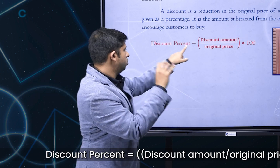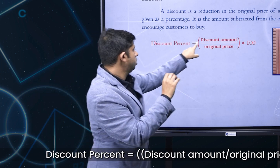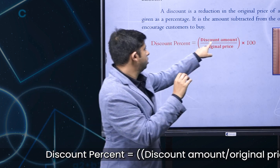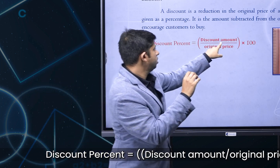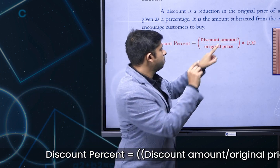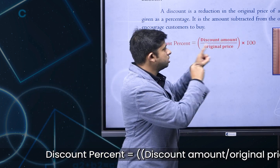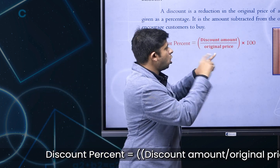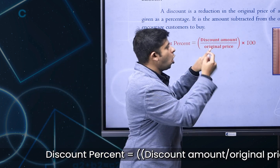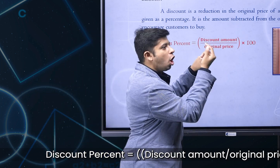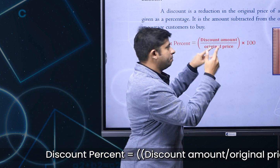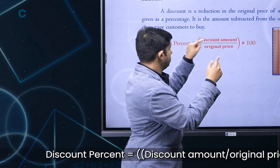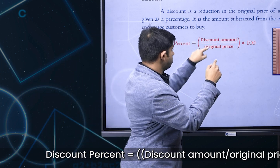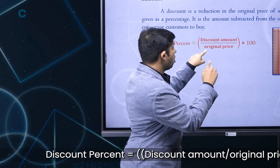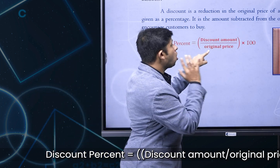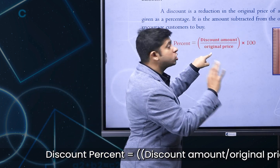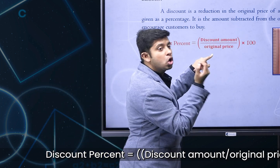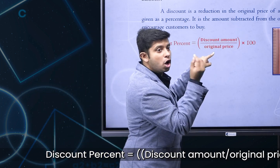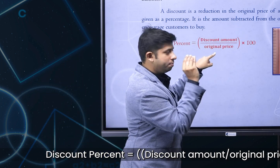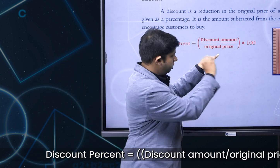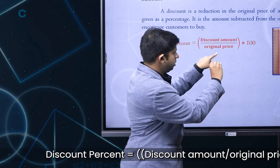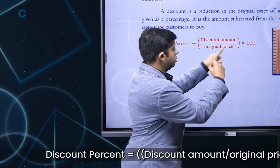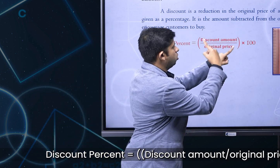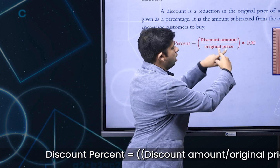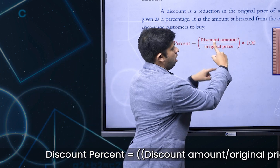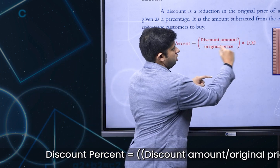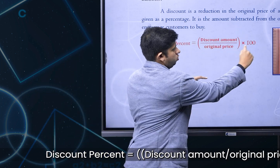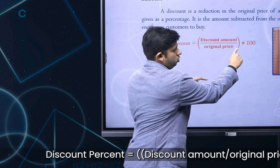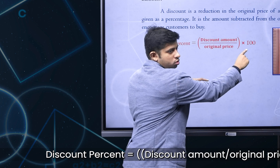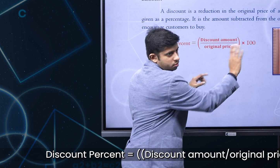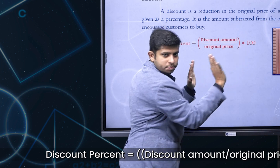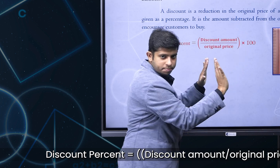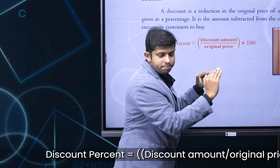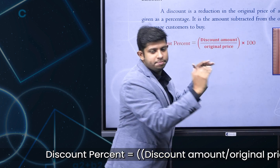Discount percent equals to discount amount by original price into 100.